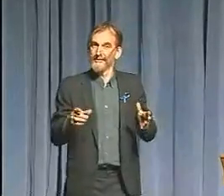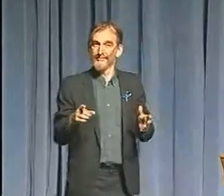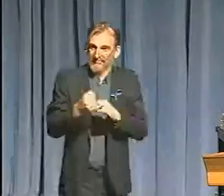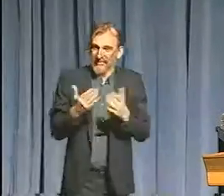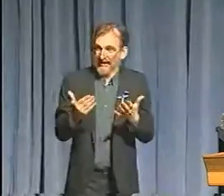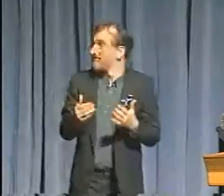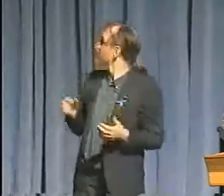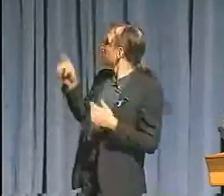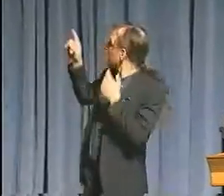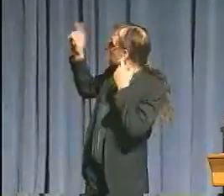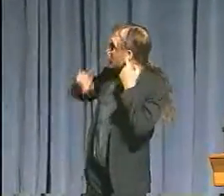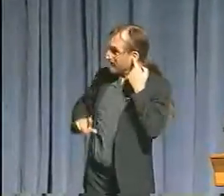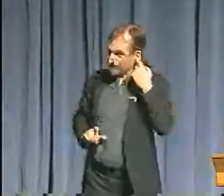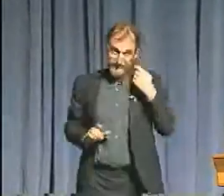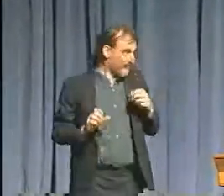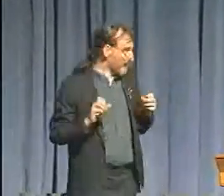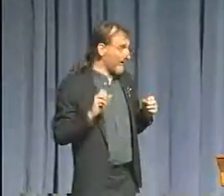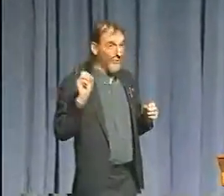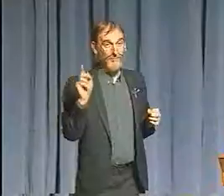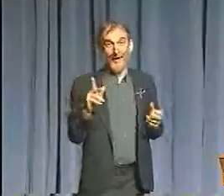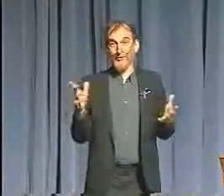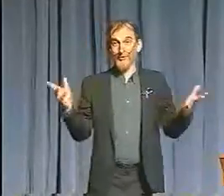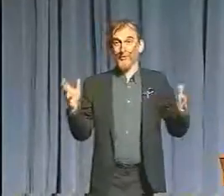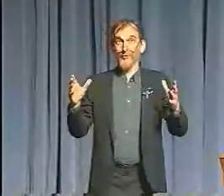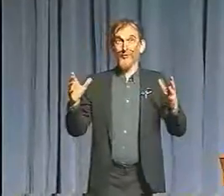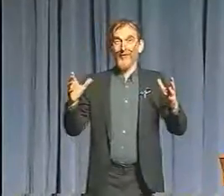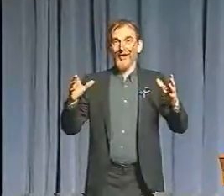information. I'm really almost at the end here.